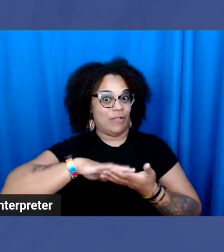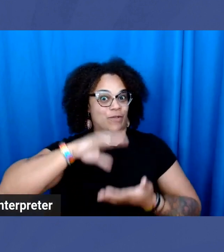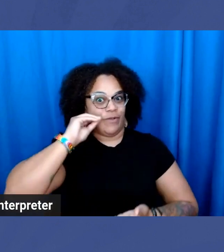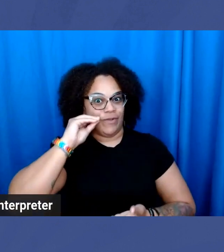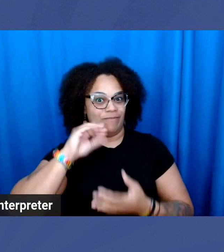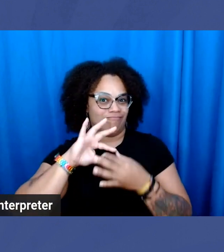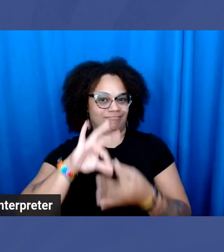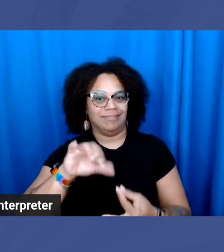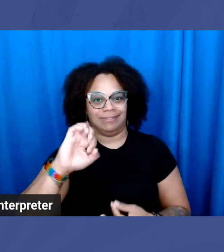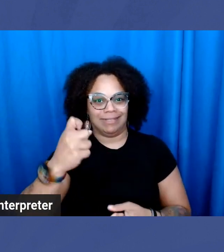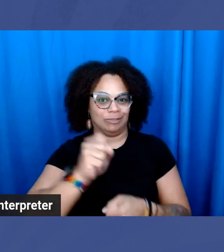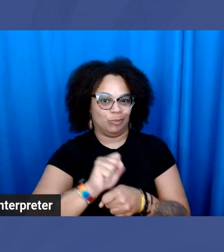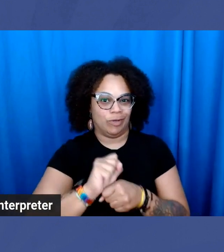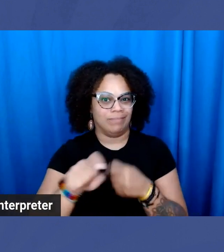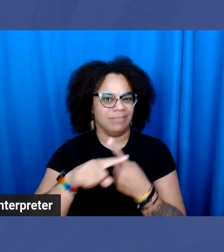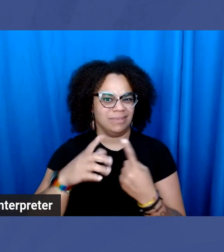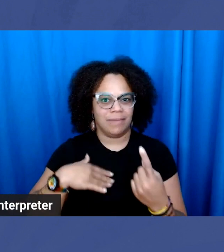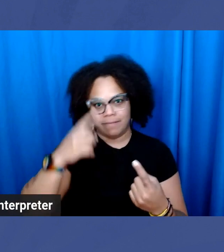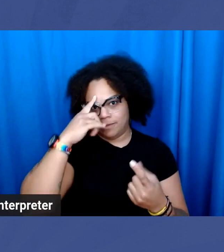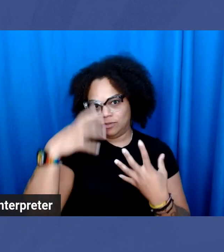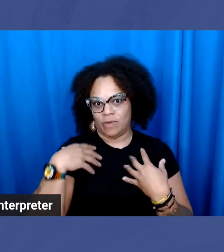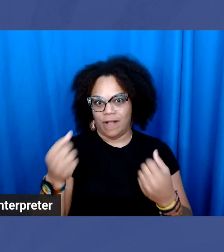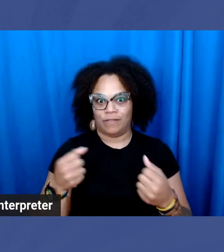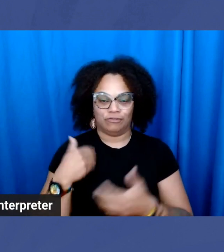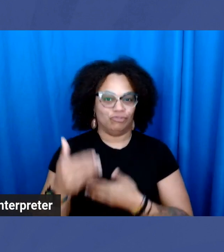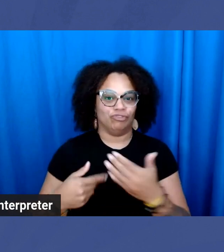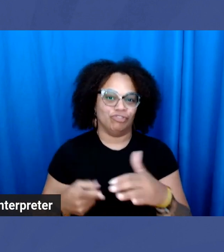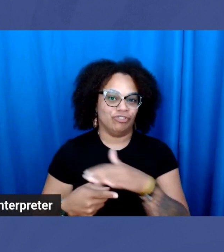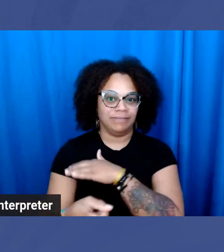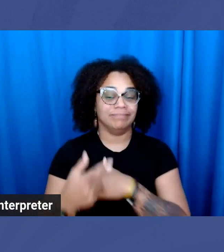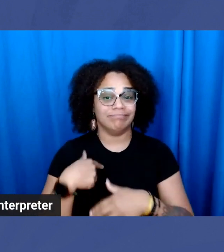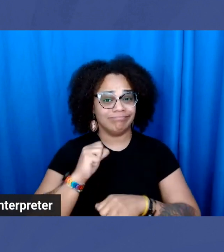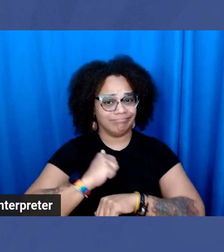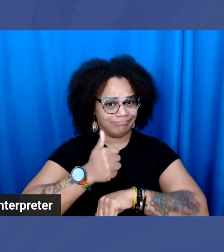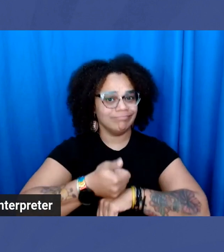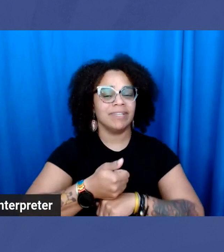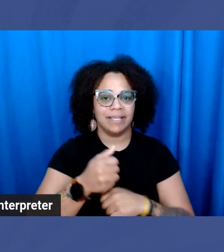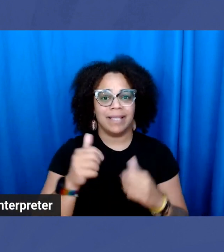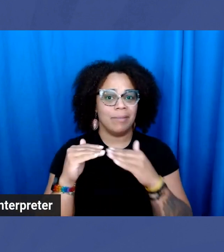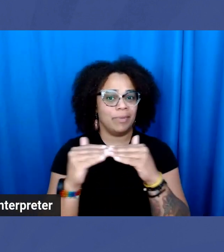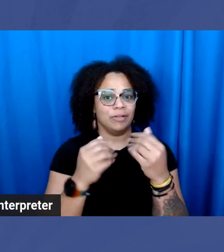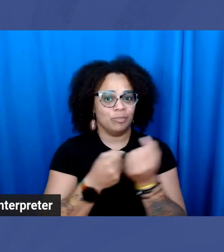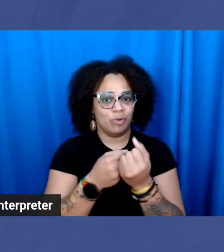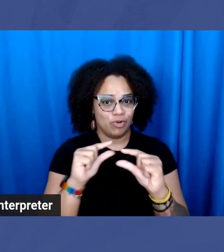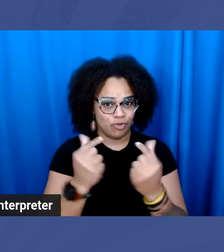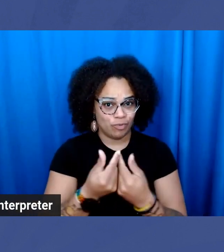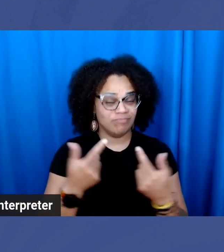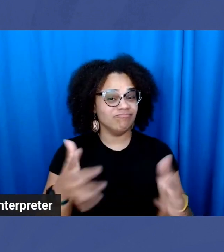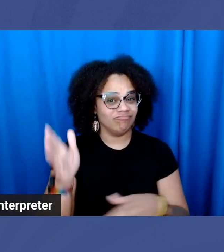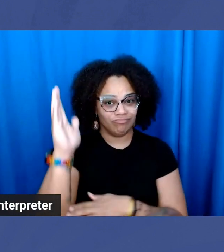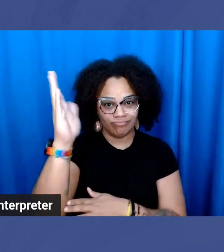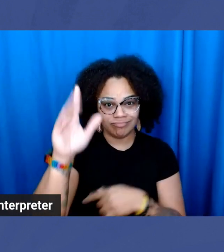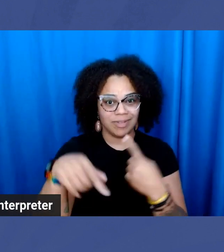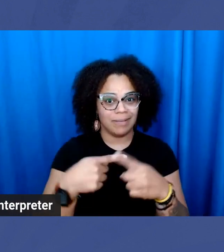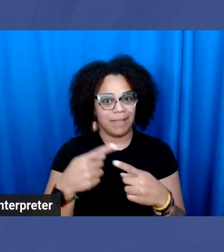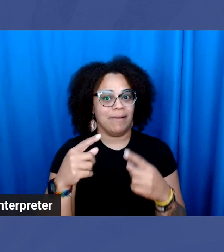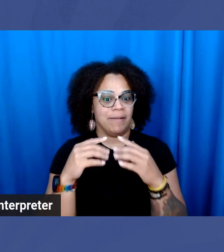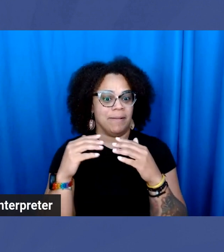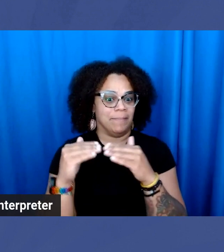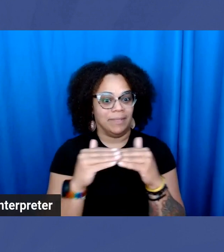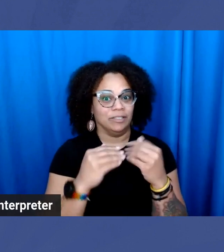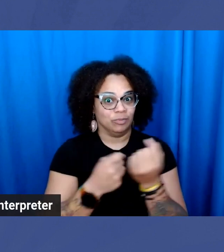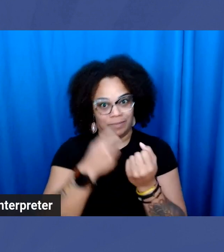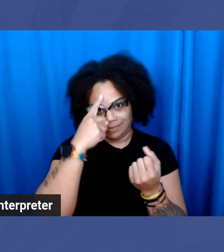own mental health journey, I have facilitated peer support groups and given presentations on mental health. I'm also the